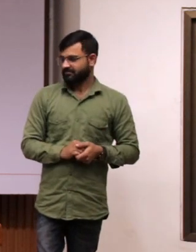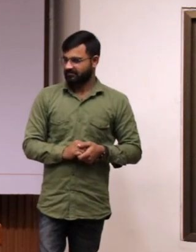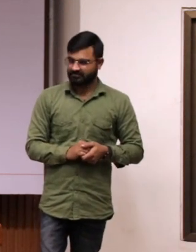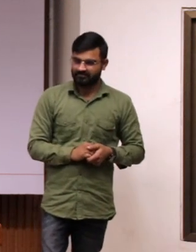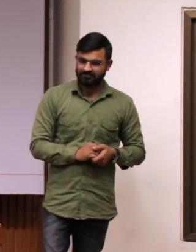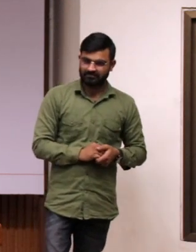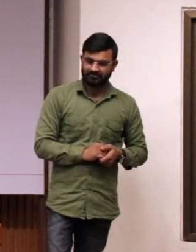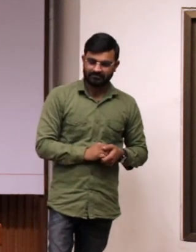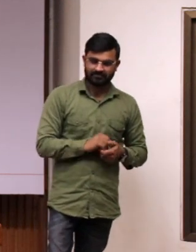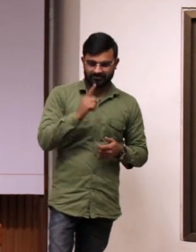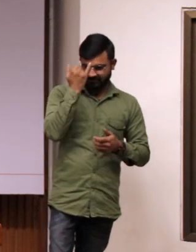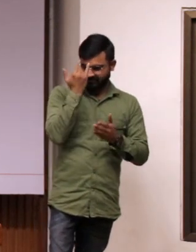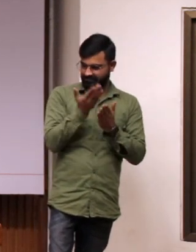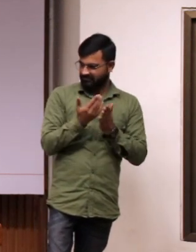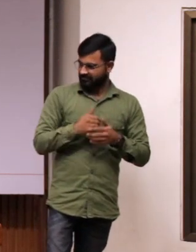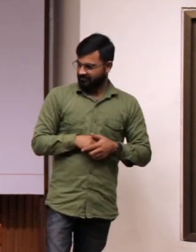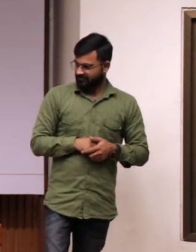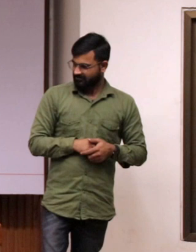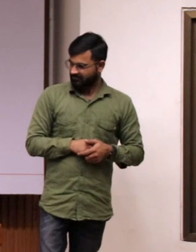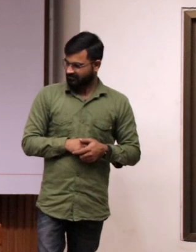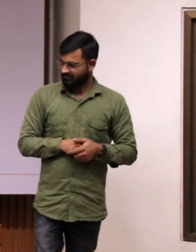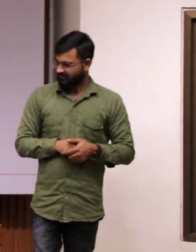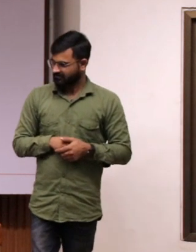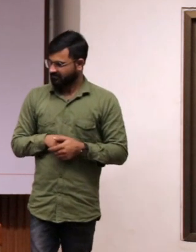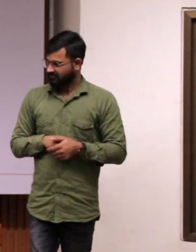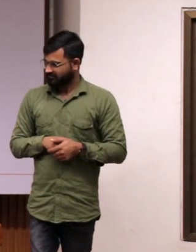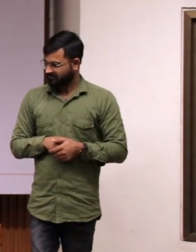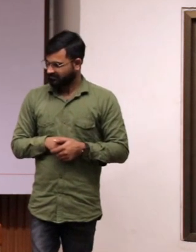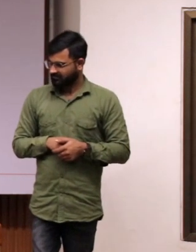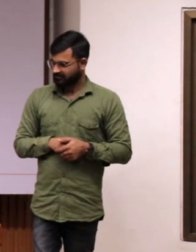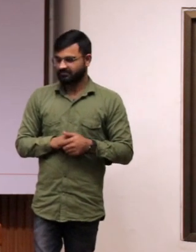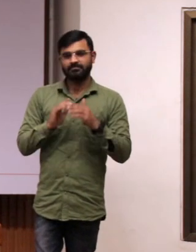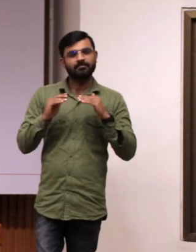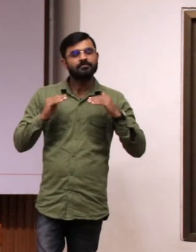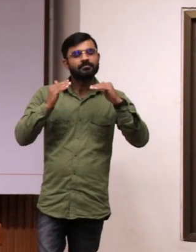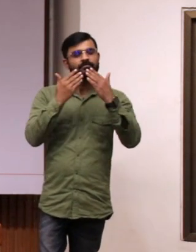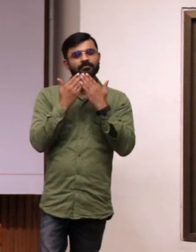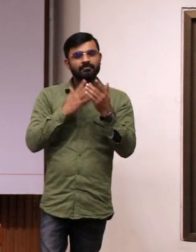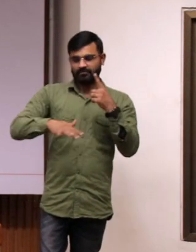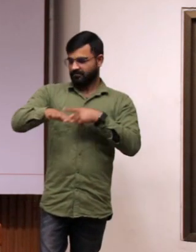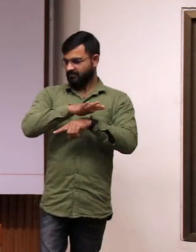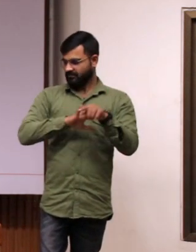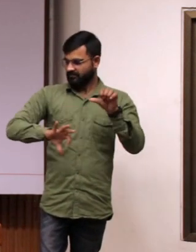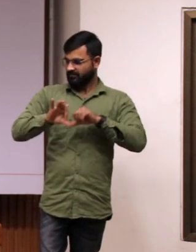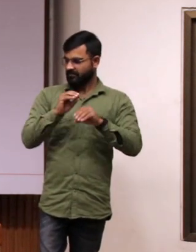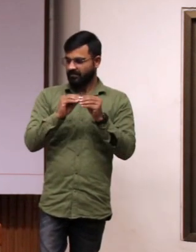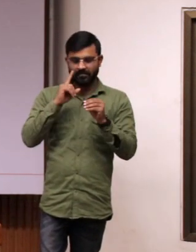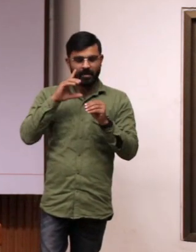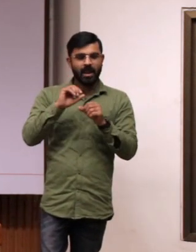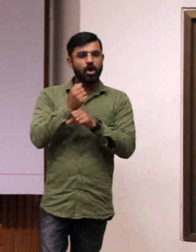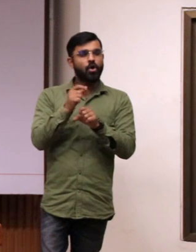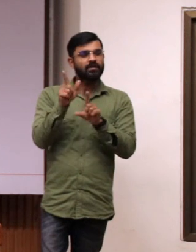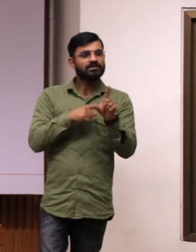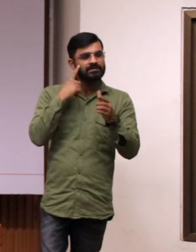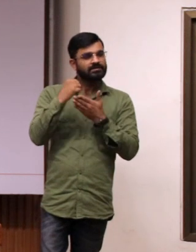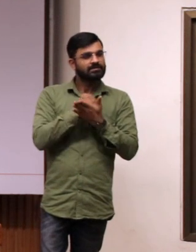So, sir, I have just one suggestion to you, if you can, like, so in the higher studies, when you're studying environmental science or biology, you should actually